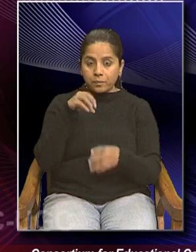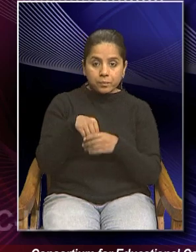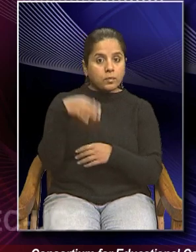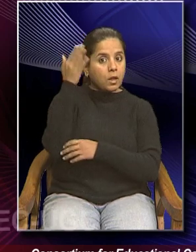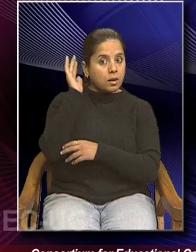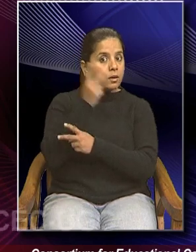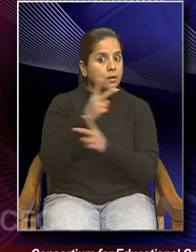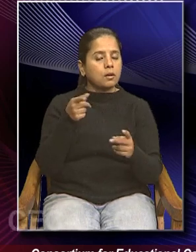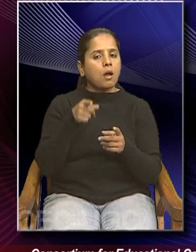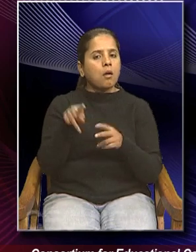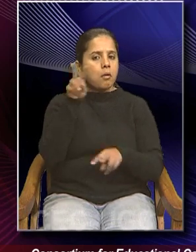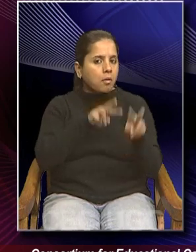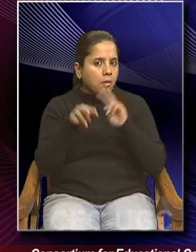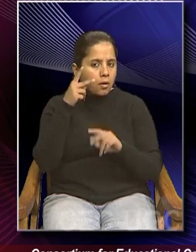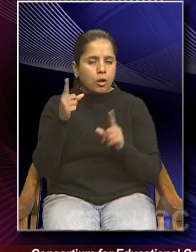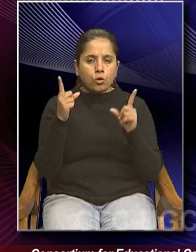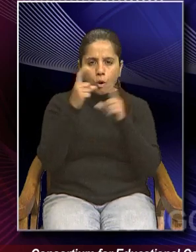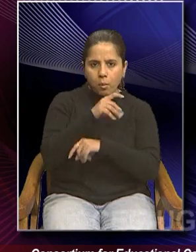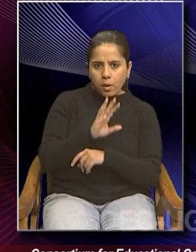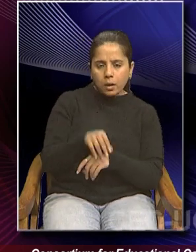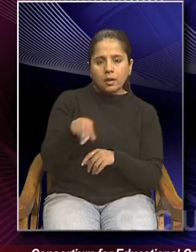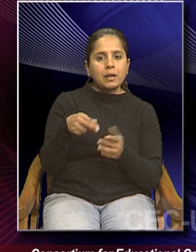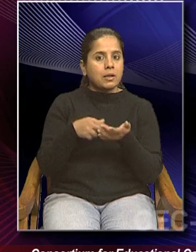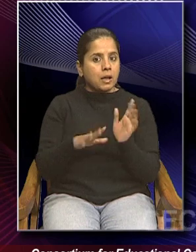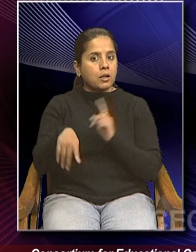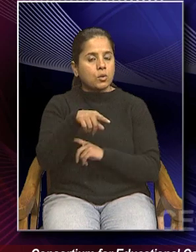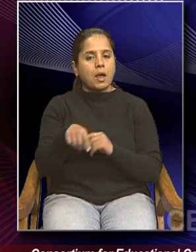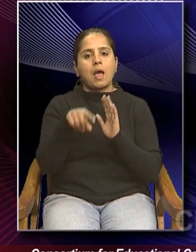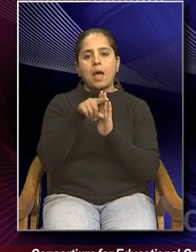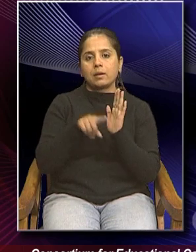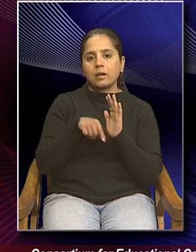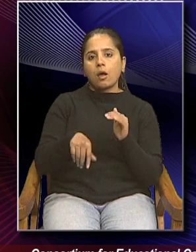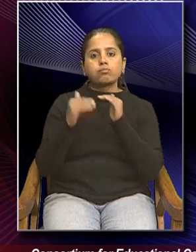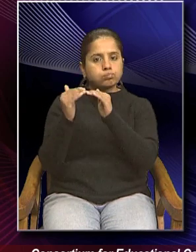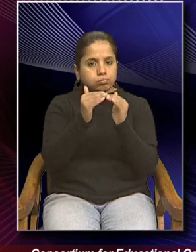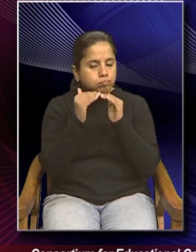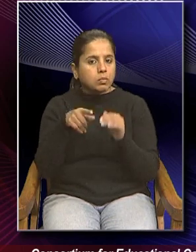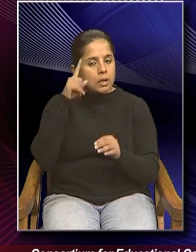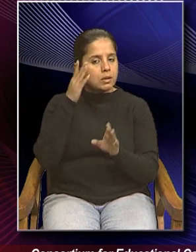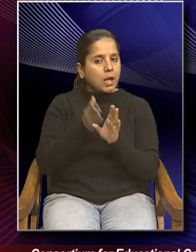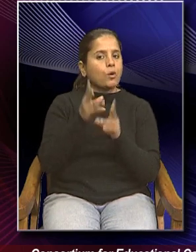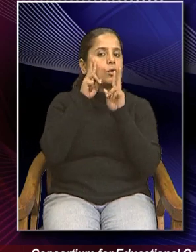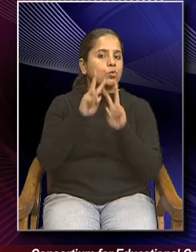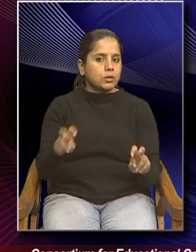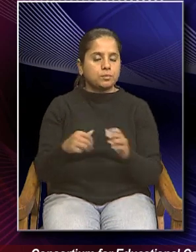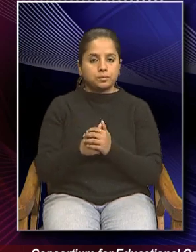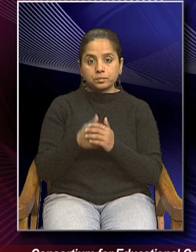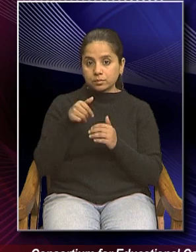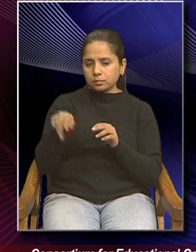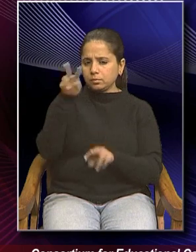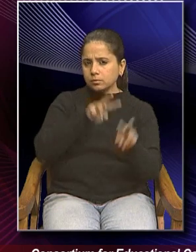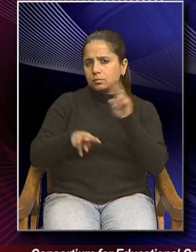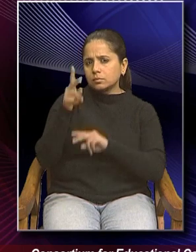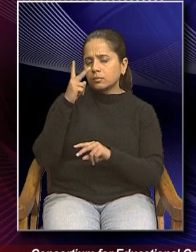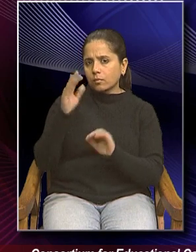lecture would explore the complex nature of ethical standards in psychological research. This